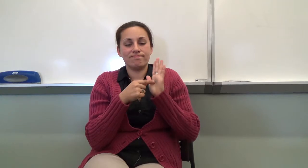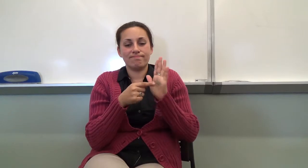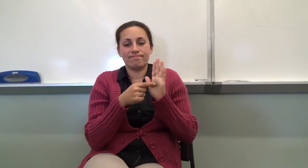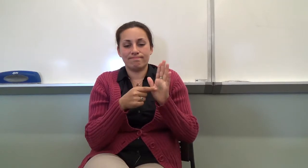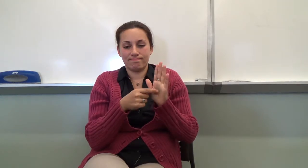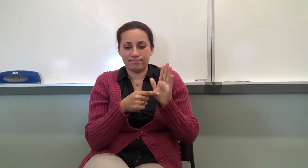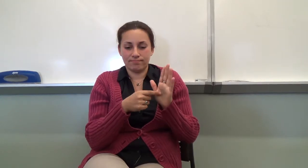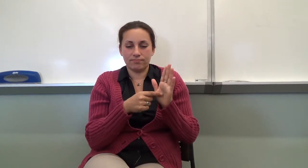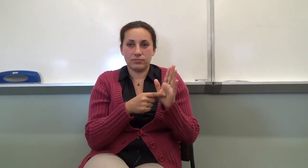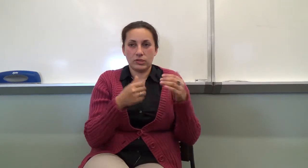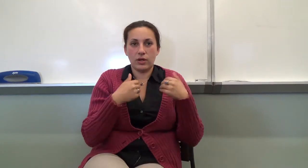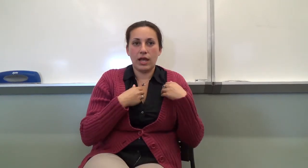175-degree angle.